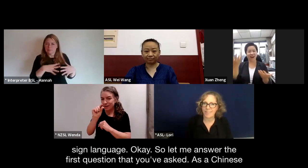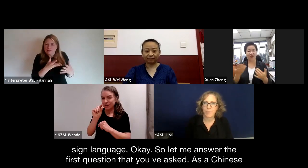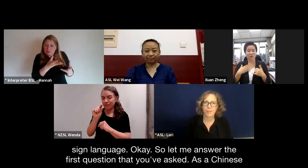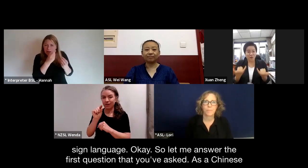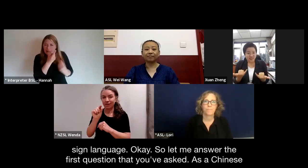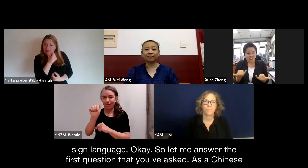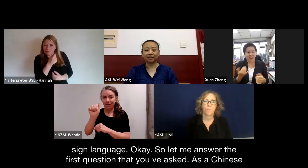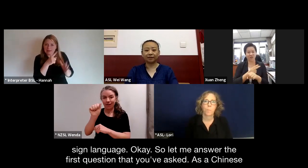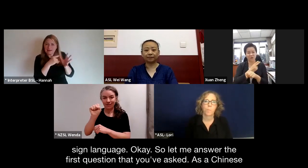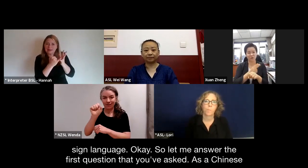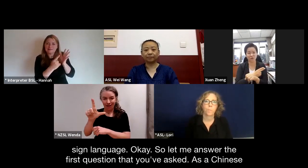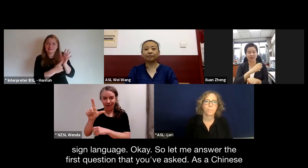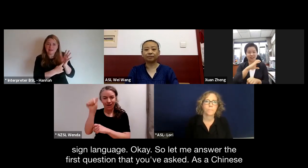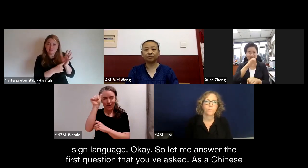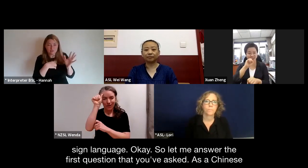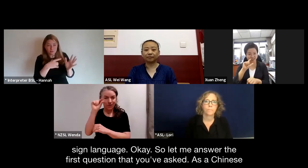American Sign Language.